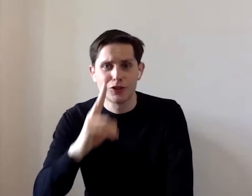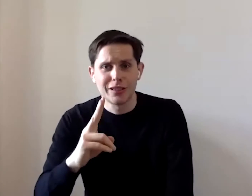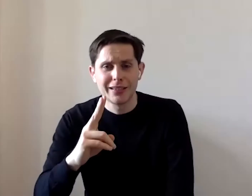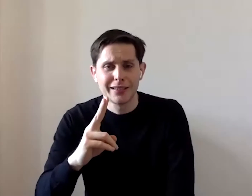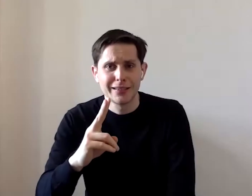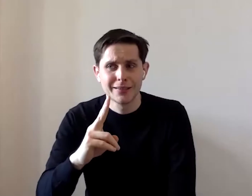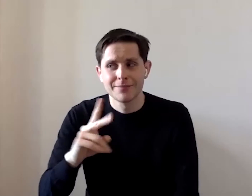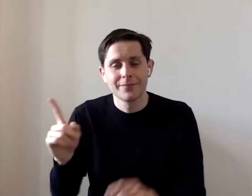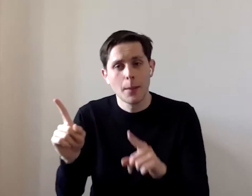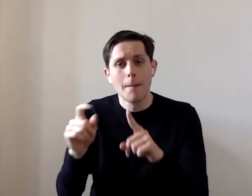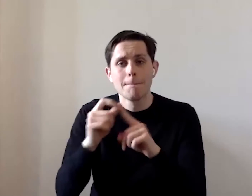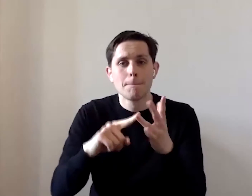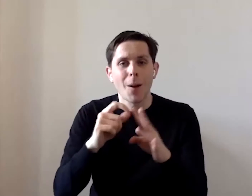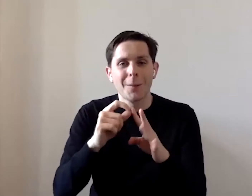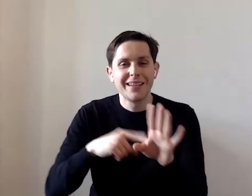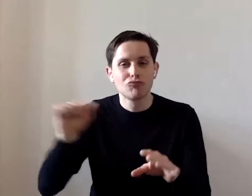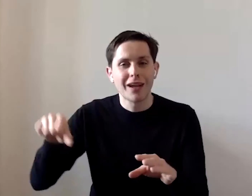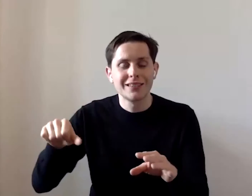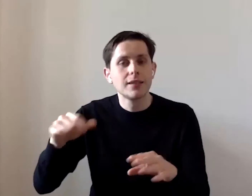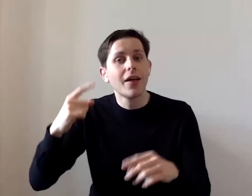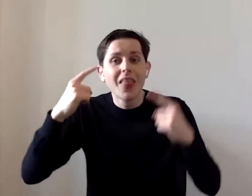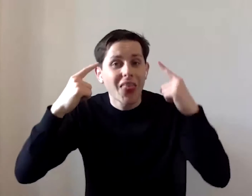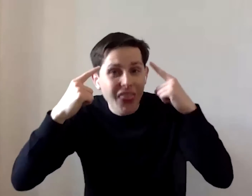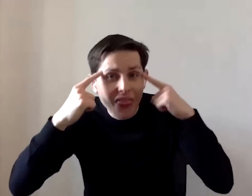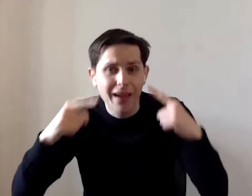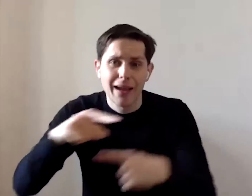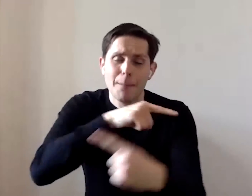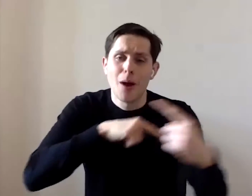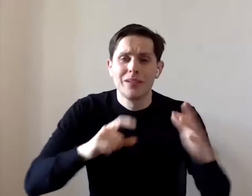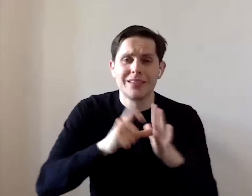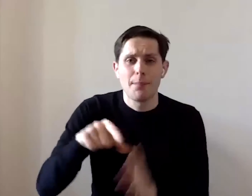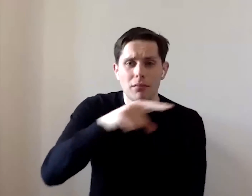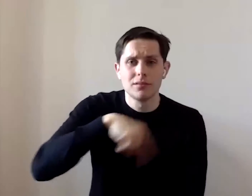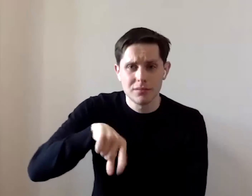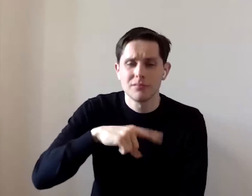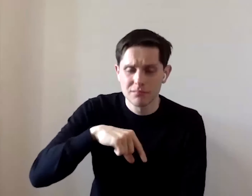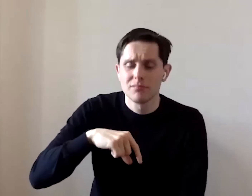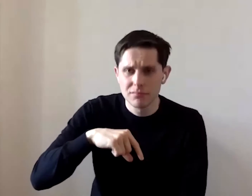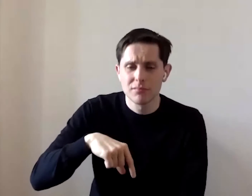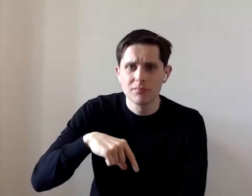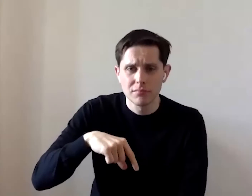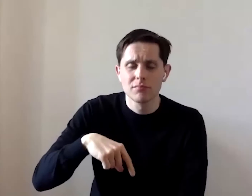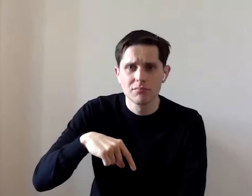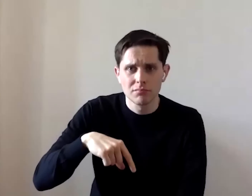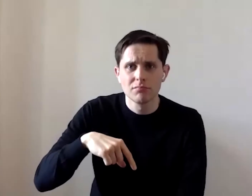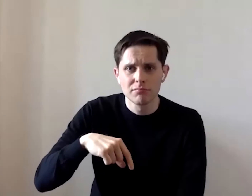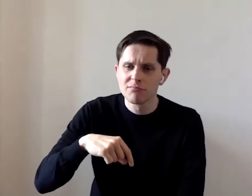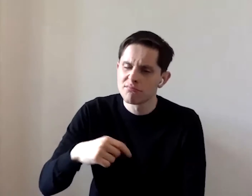new. We're so pleased to have been part of this, and thank you so much for listening. And, you know, I want to echo Poppy, think of disabled